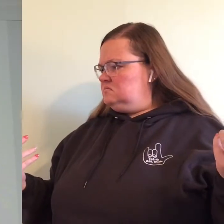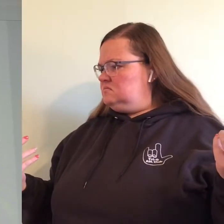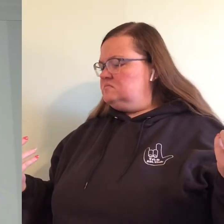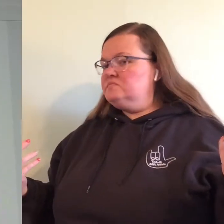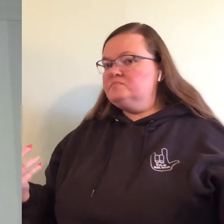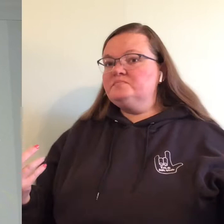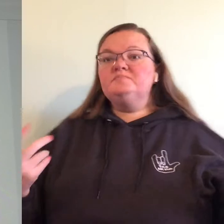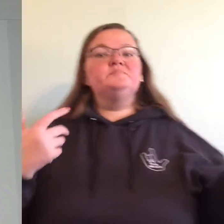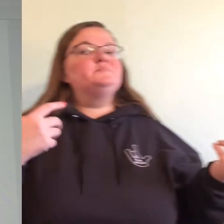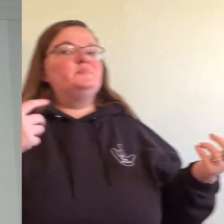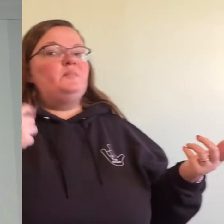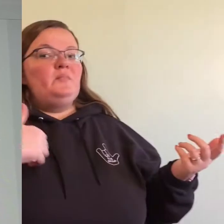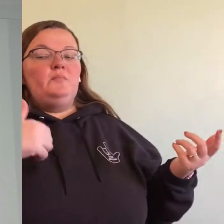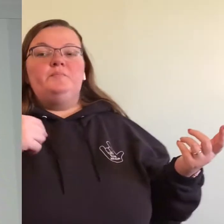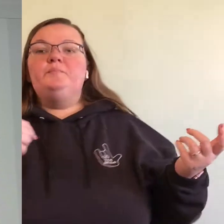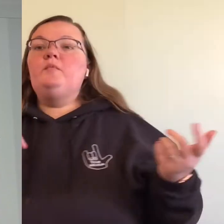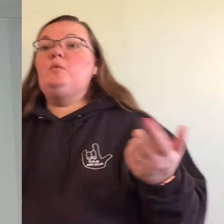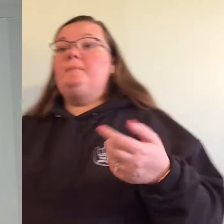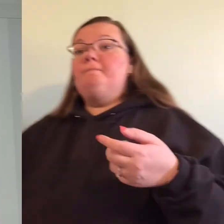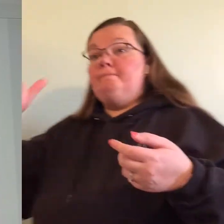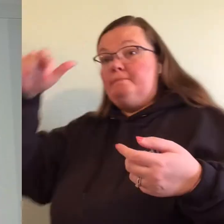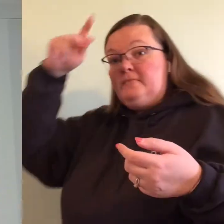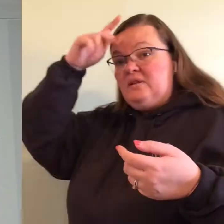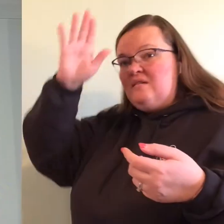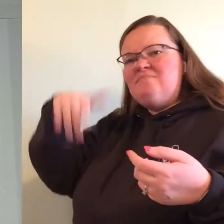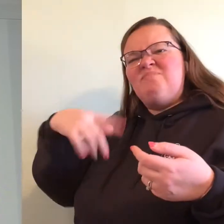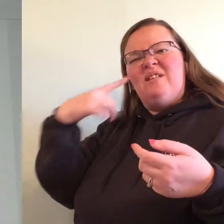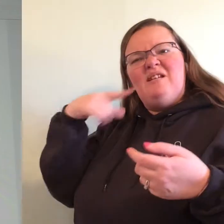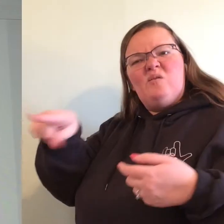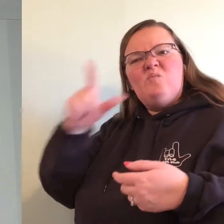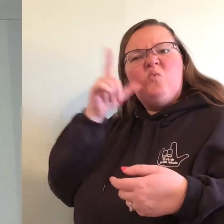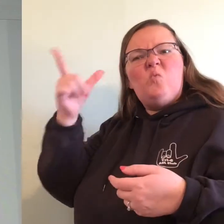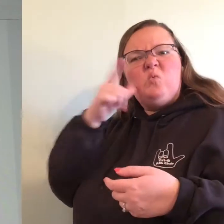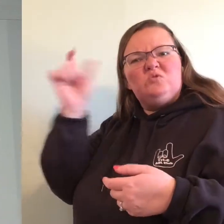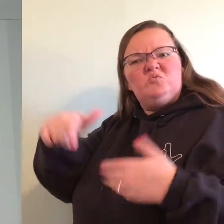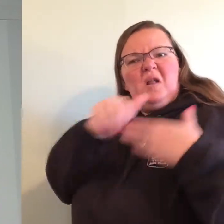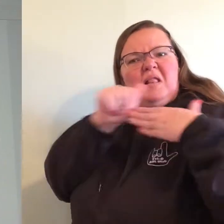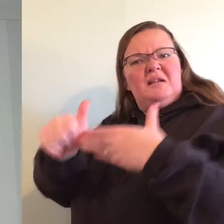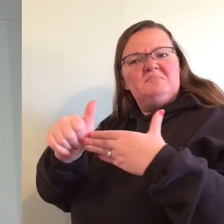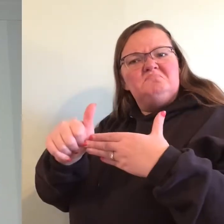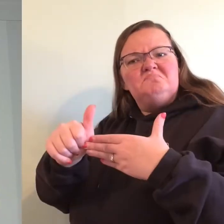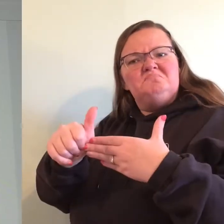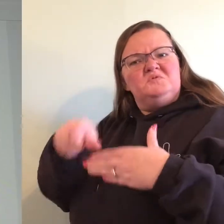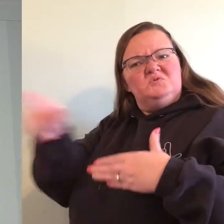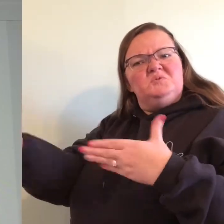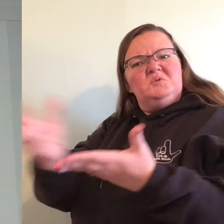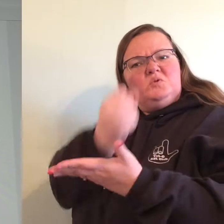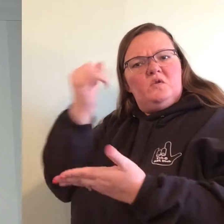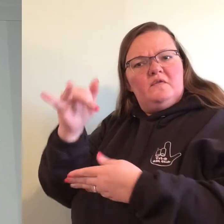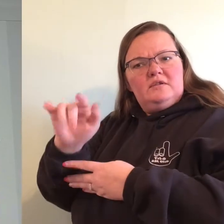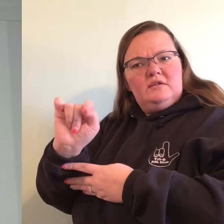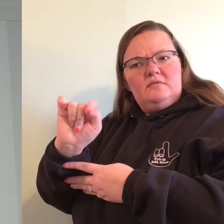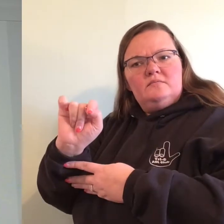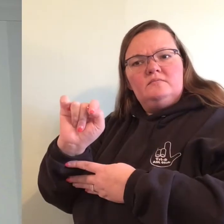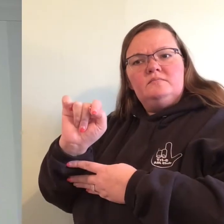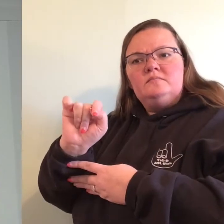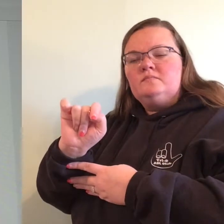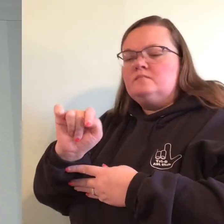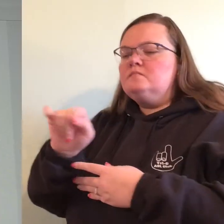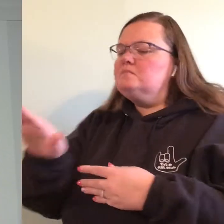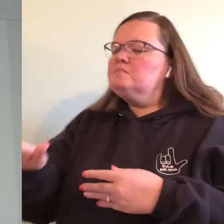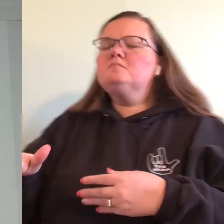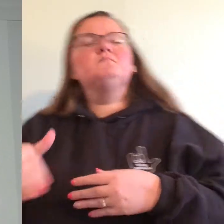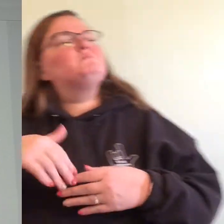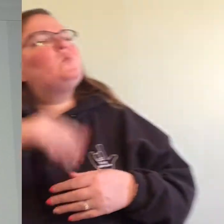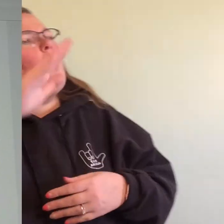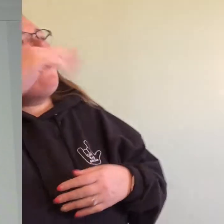topic. "I think Lou ought to be the leader," said Peter. "Goodness knows she deserves it. Where will you take us, Lou?" "What about going